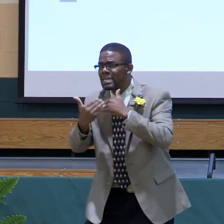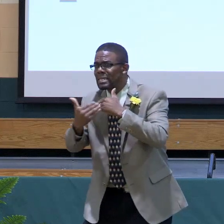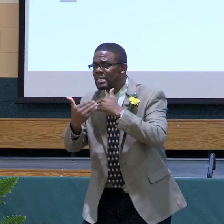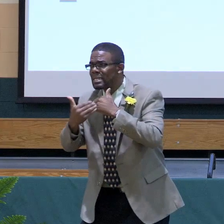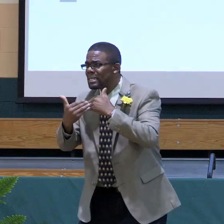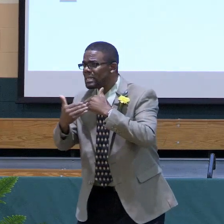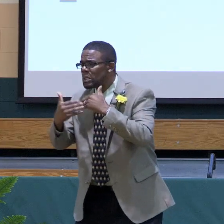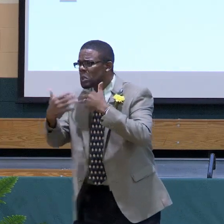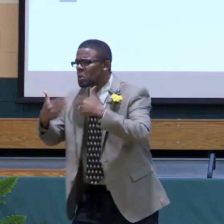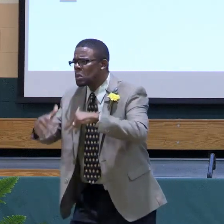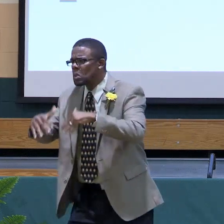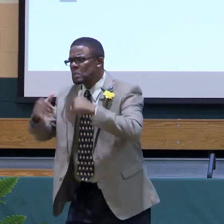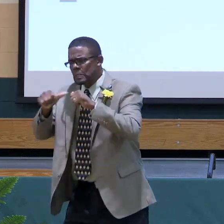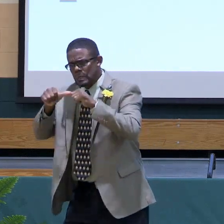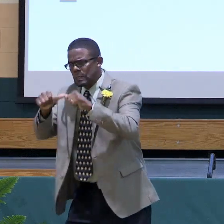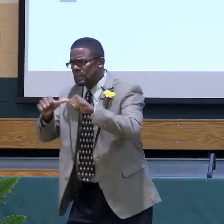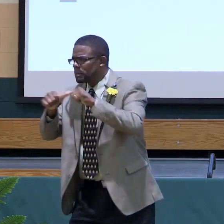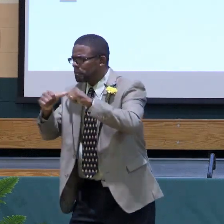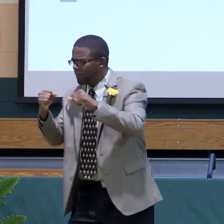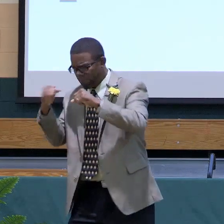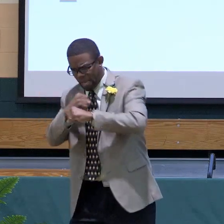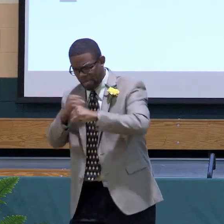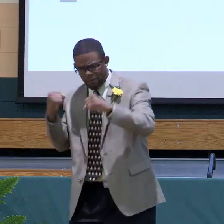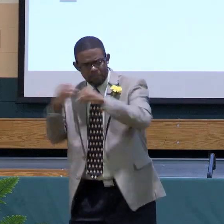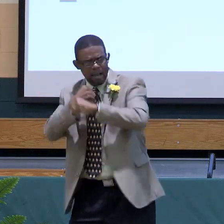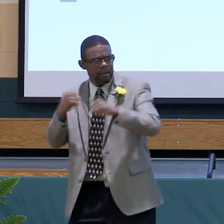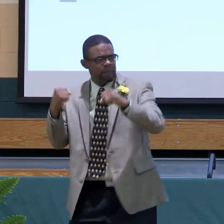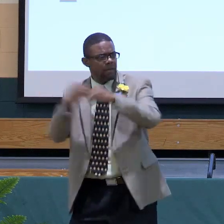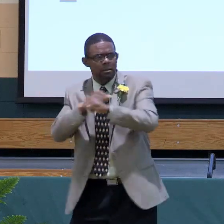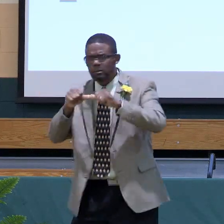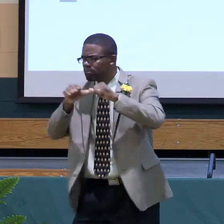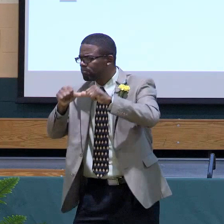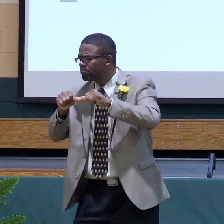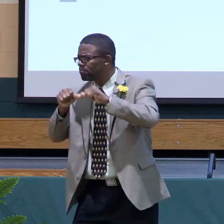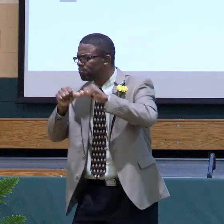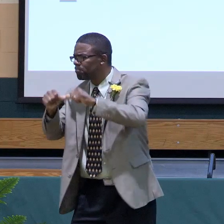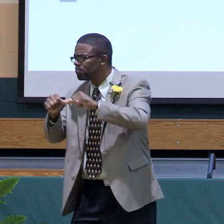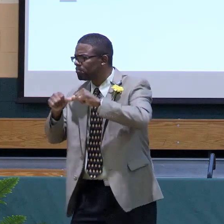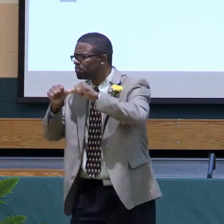sandwiches. He was a skinny little fella. But no matter what, he kept fighting. He kept going.